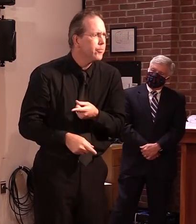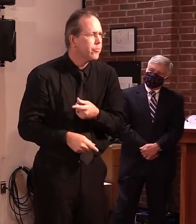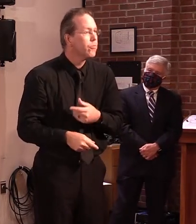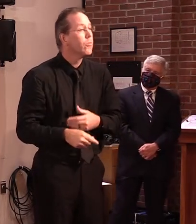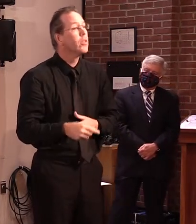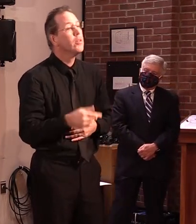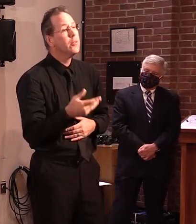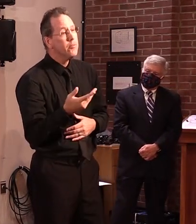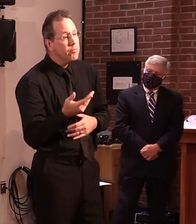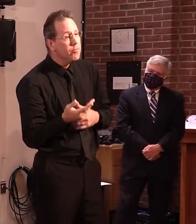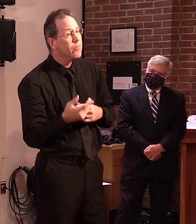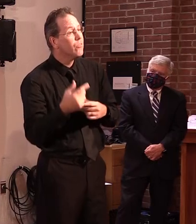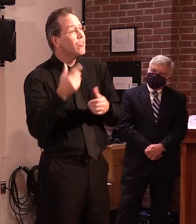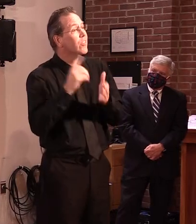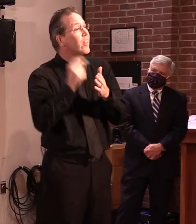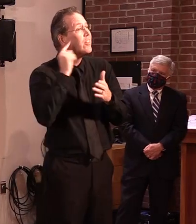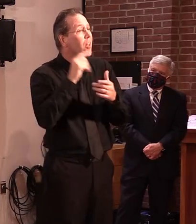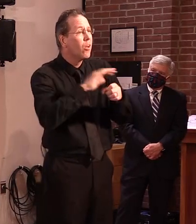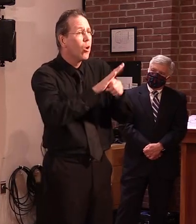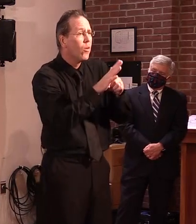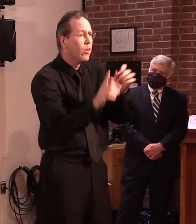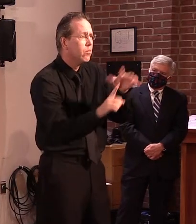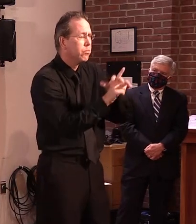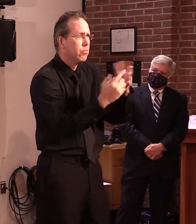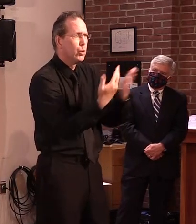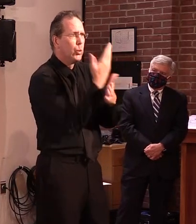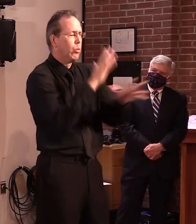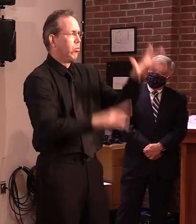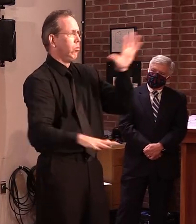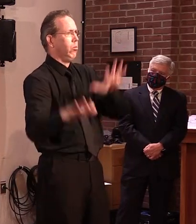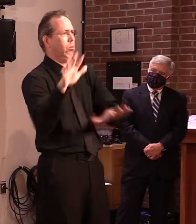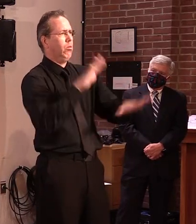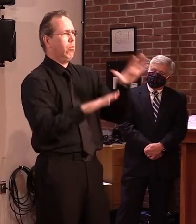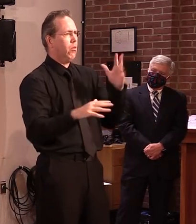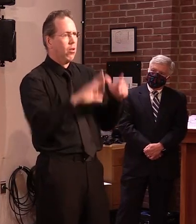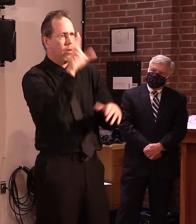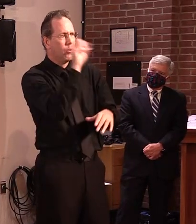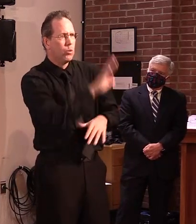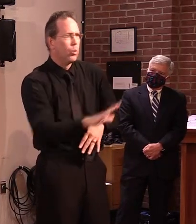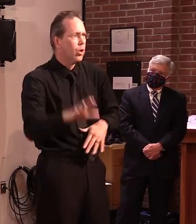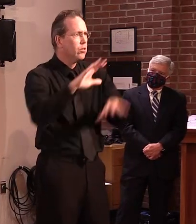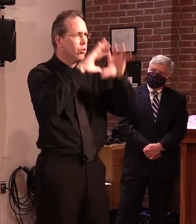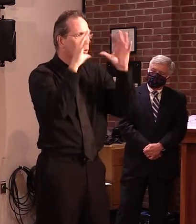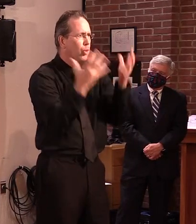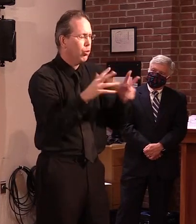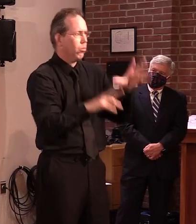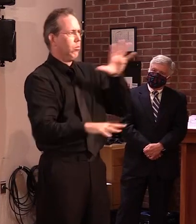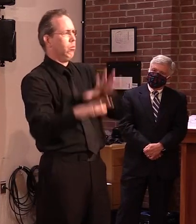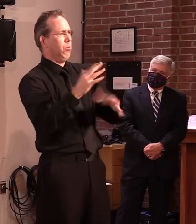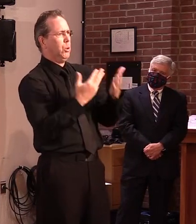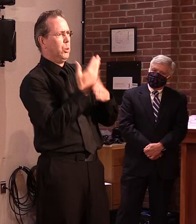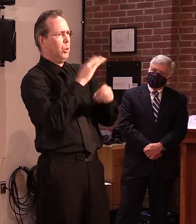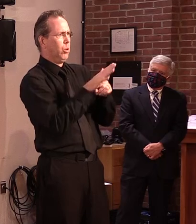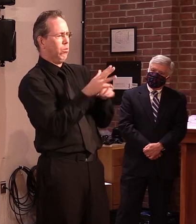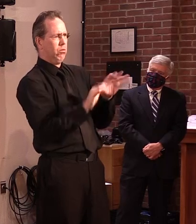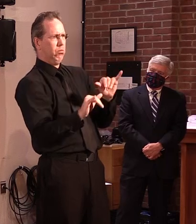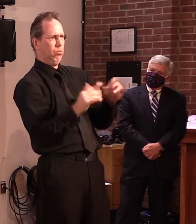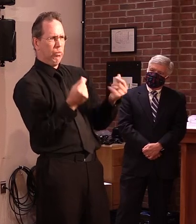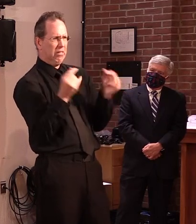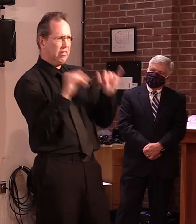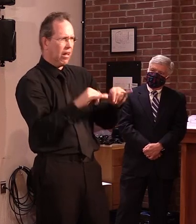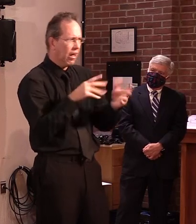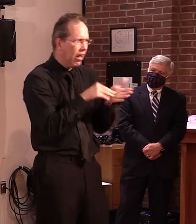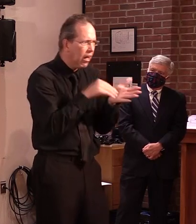that testing capacity significantly since those early days when we had shortages